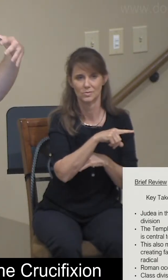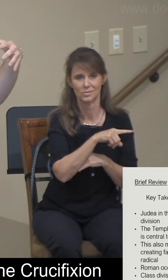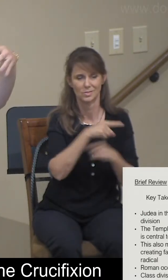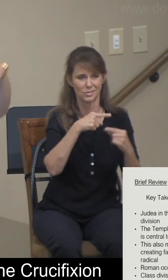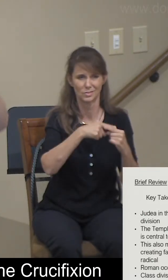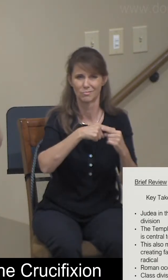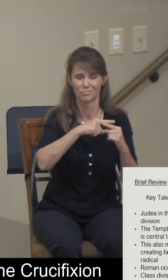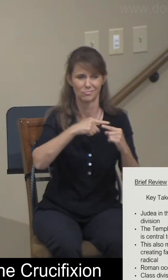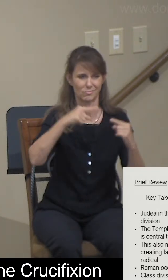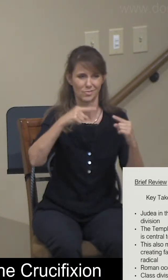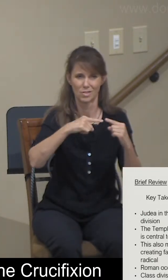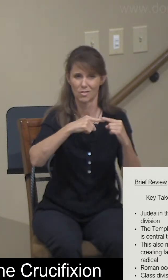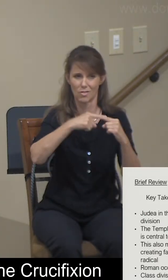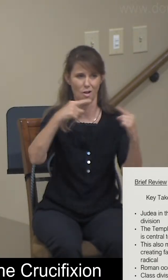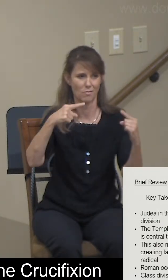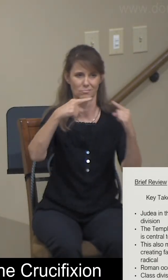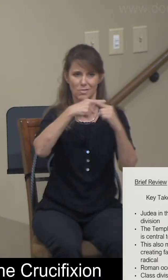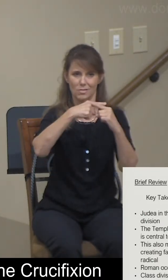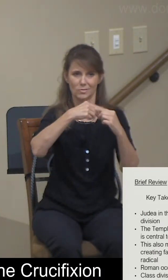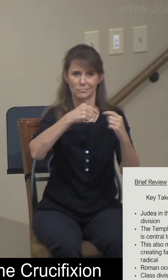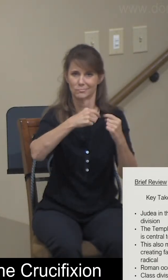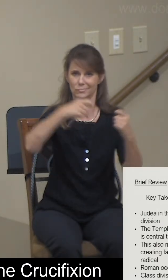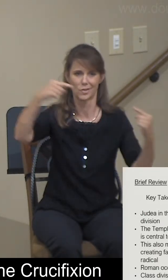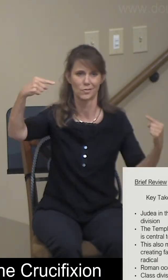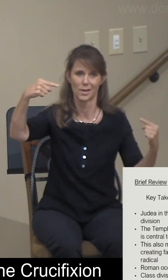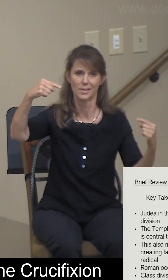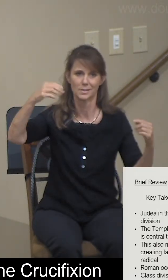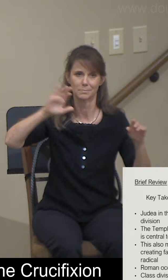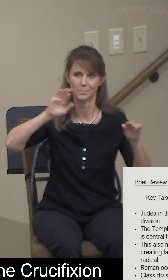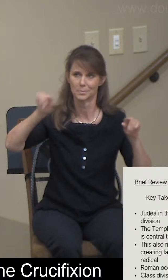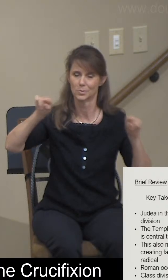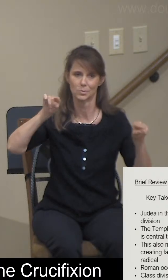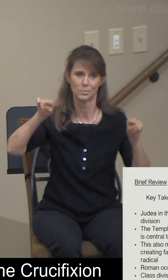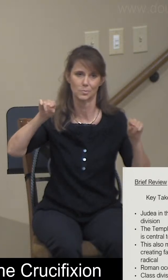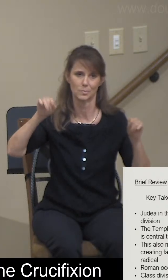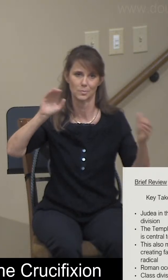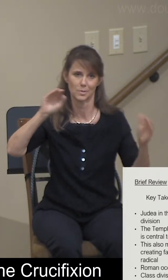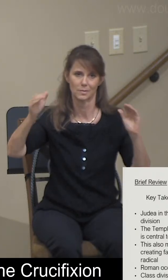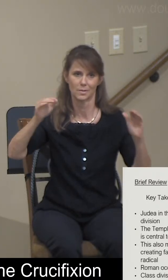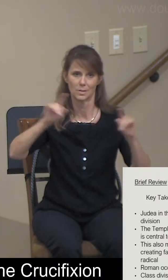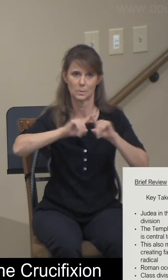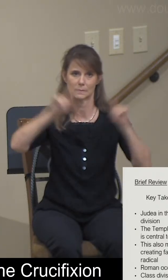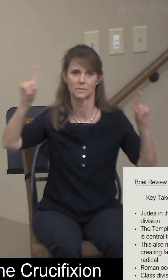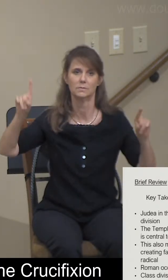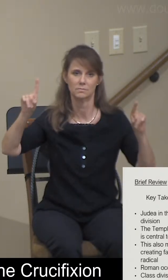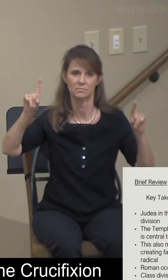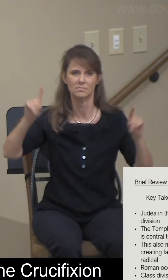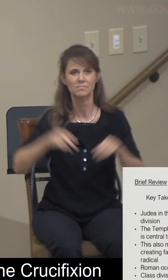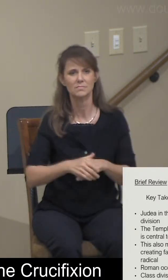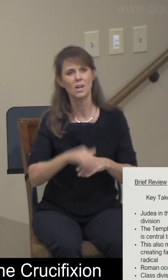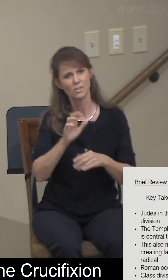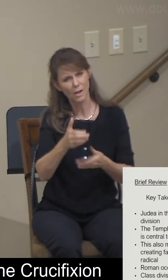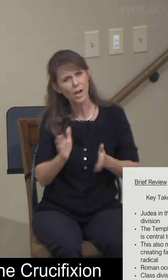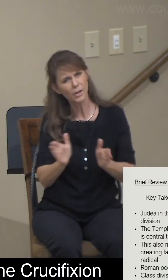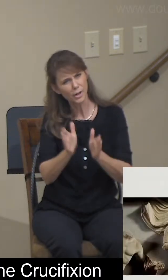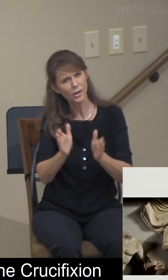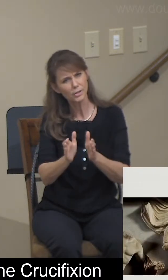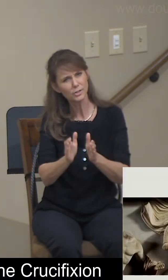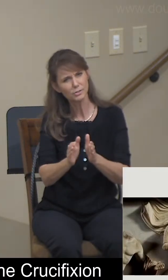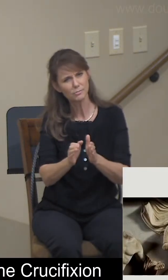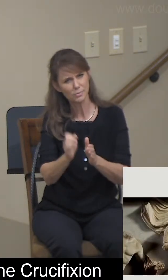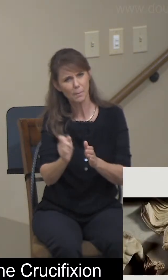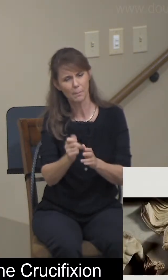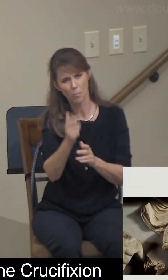life in the temple and life in Nazareth, where Jesus would have grown up. feel free to go back and watch that lecture. Tonight we're